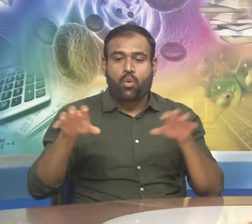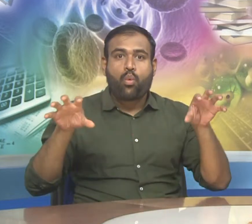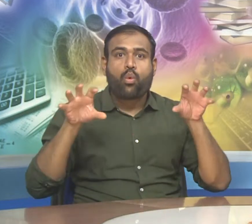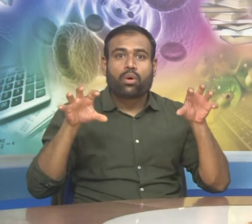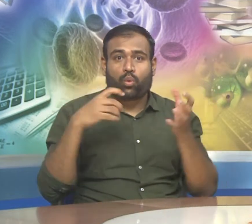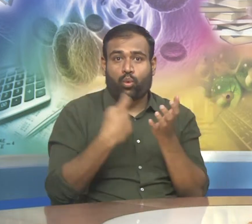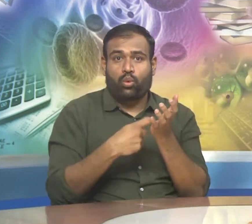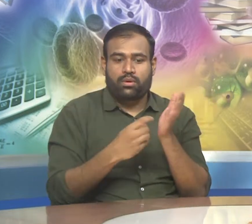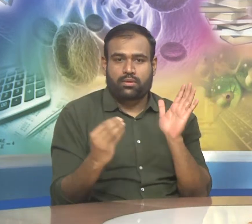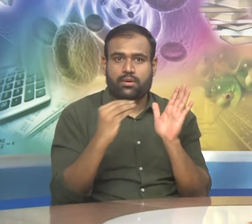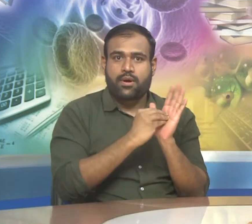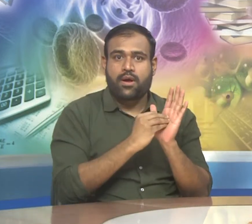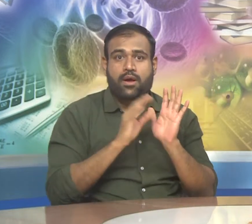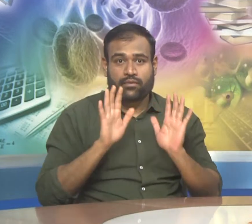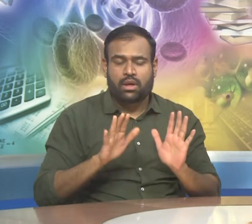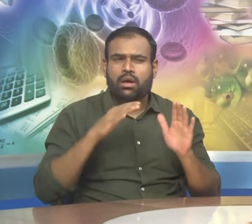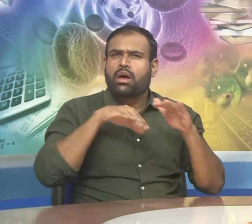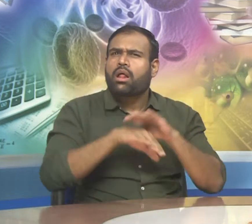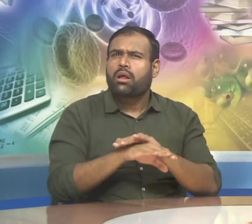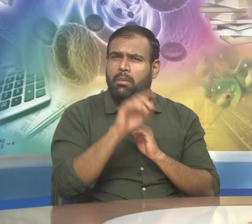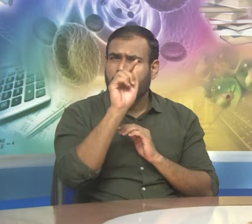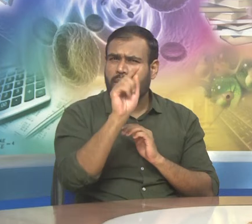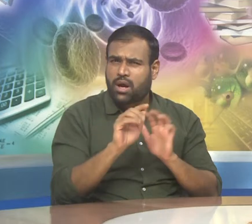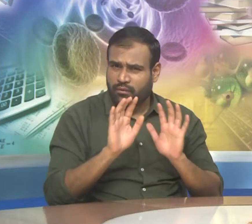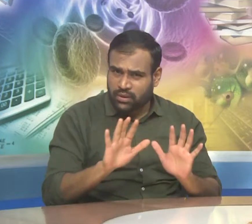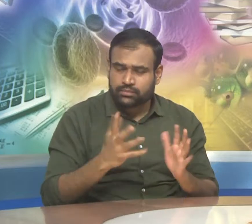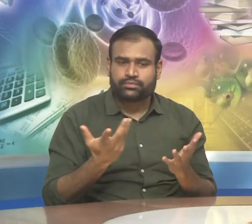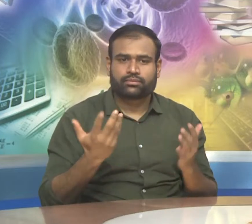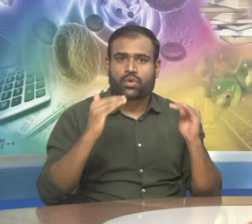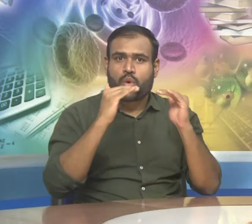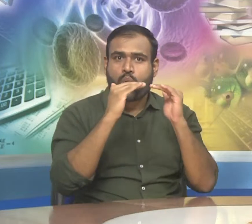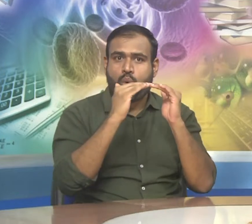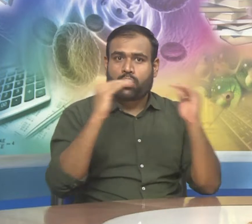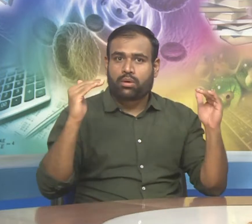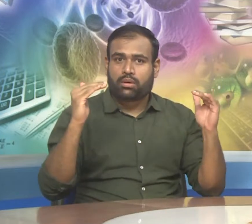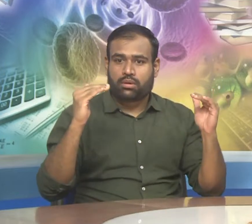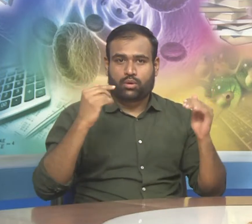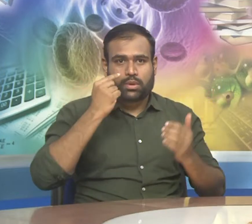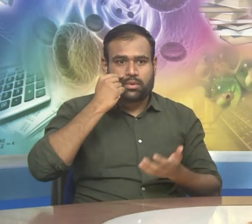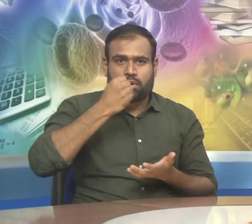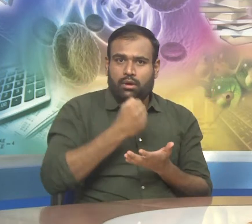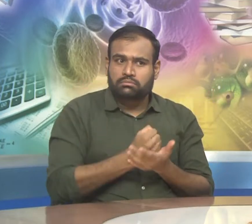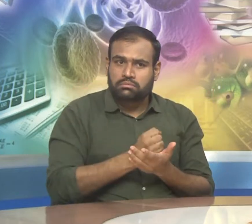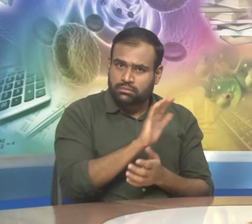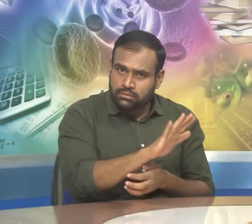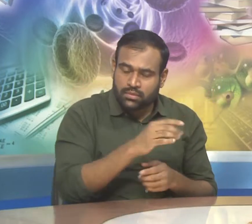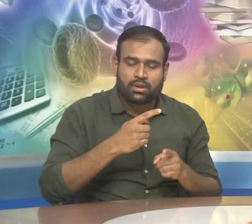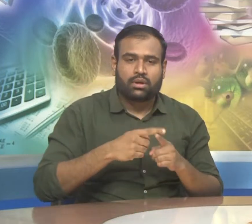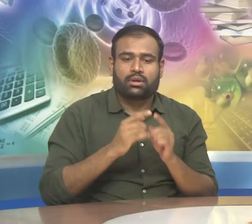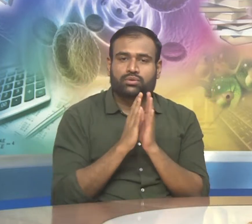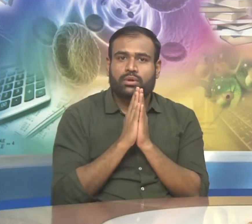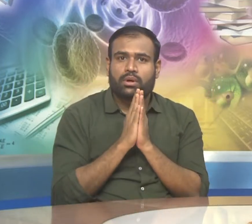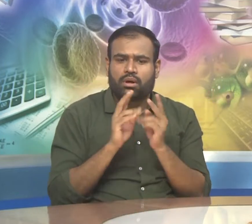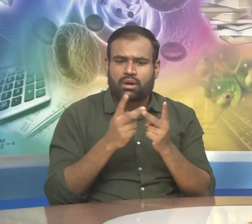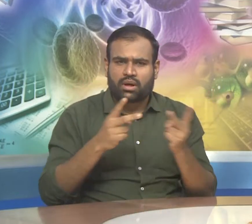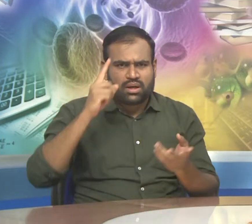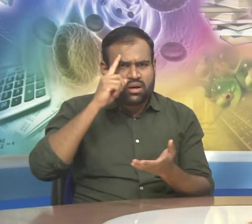In this Constitution give us few fundamental rights. For example, right of